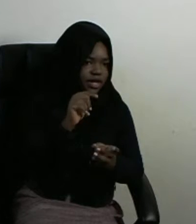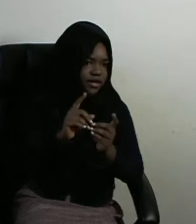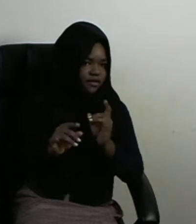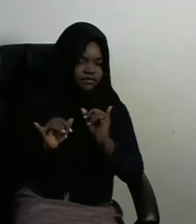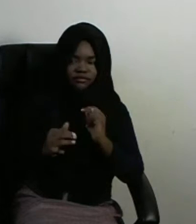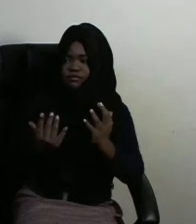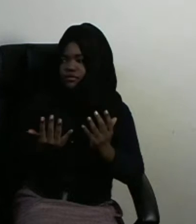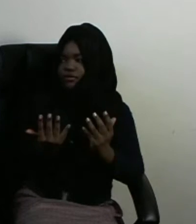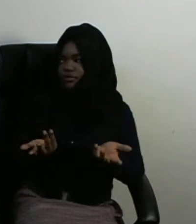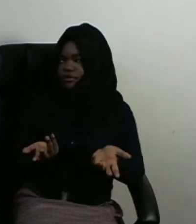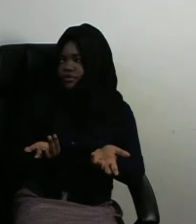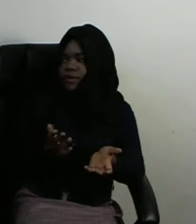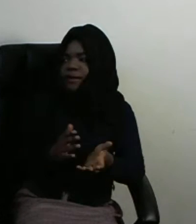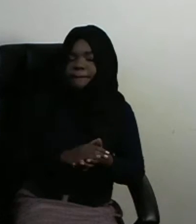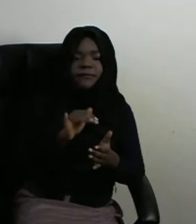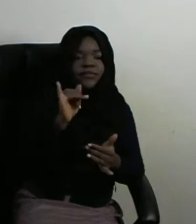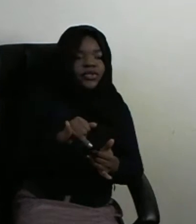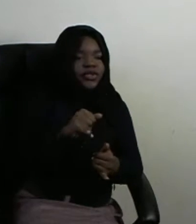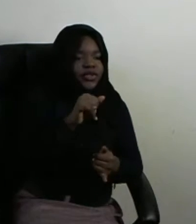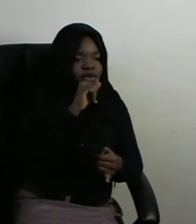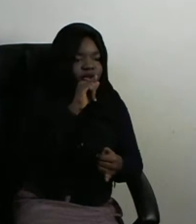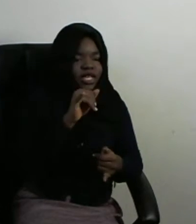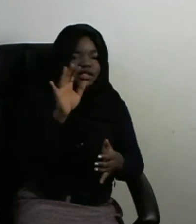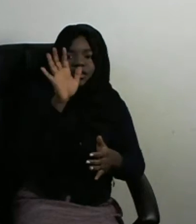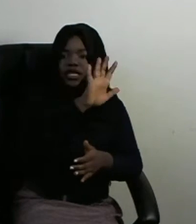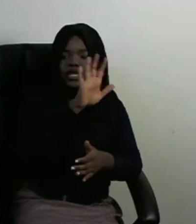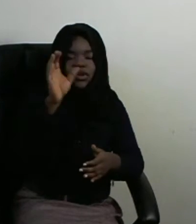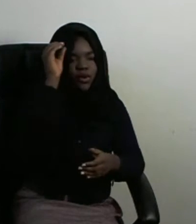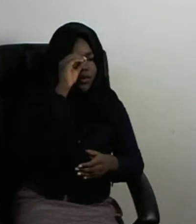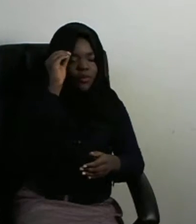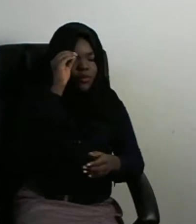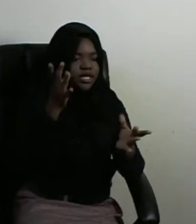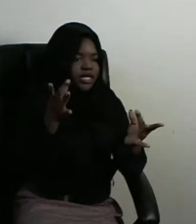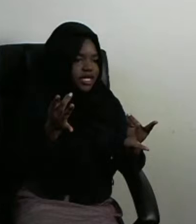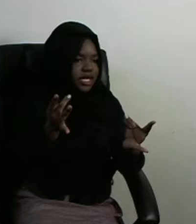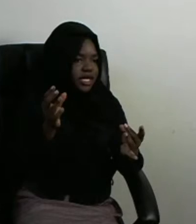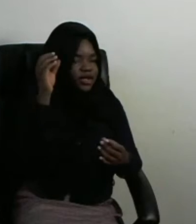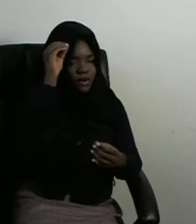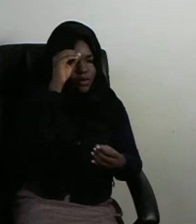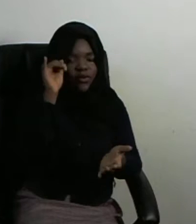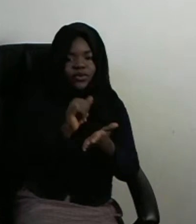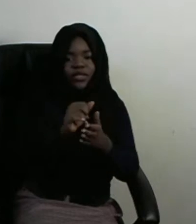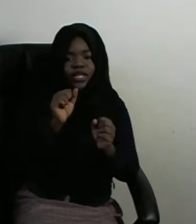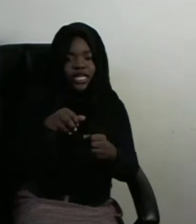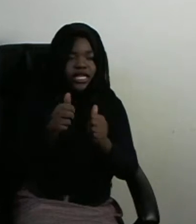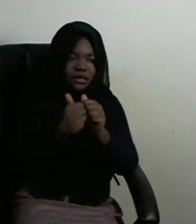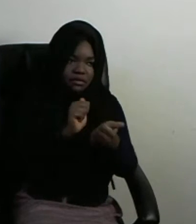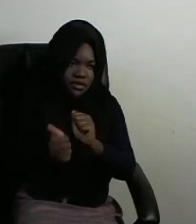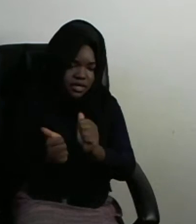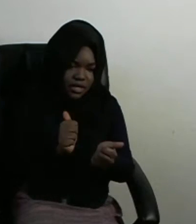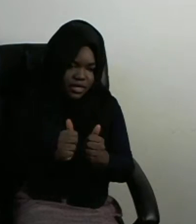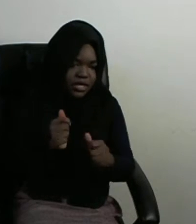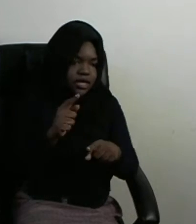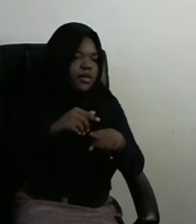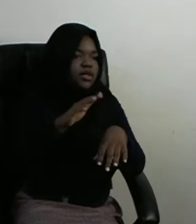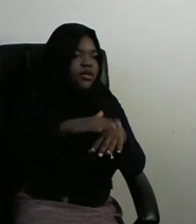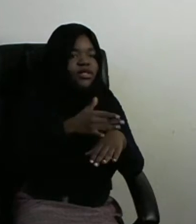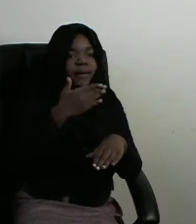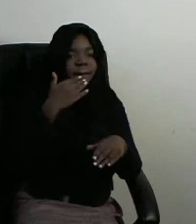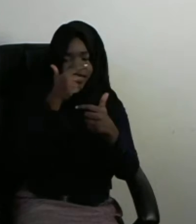divorced. So this is a fiqhi opinion, or those are fiqhi opinions that can compete based on the